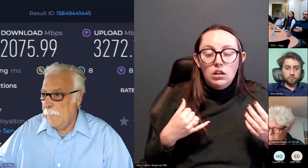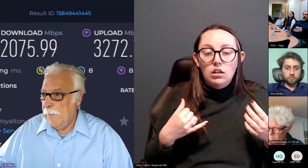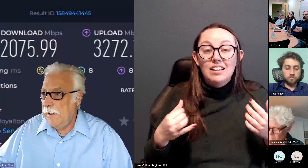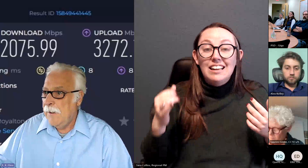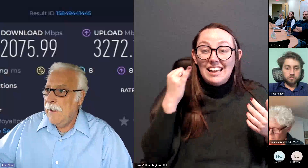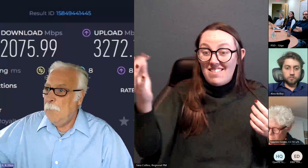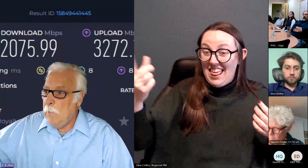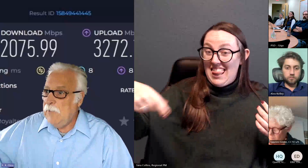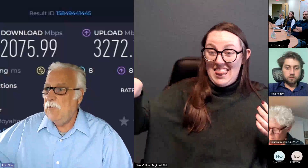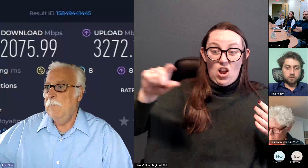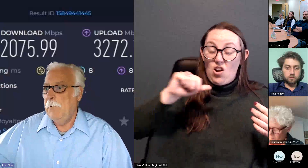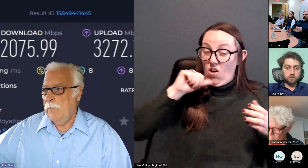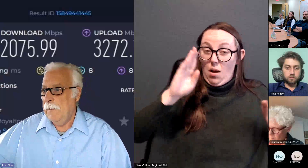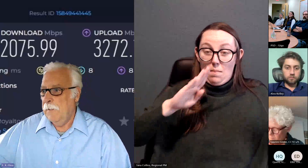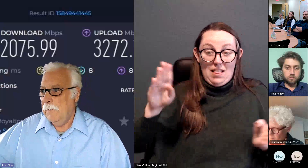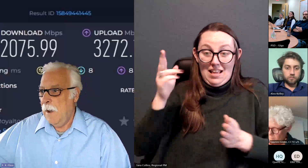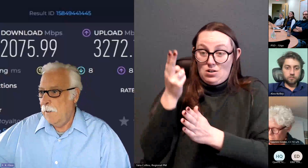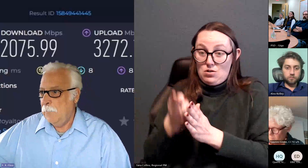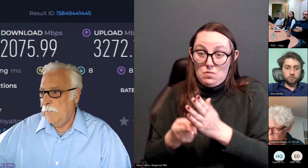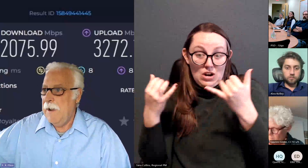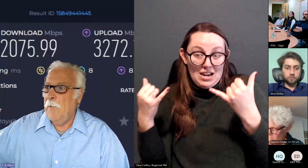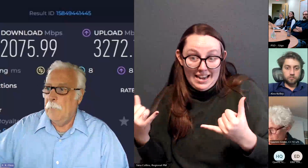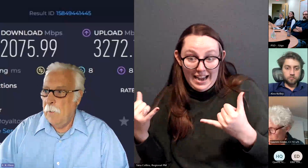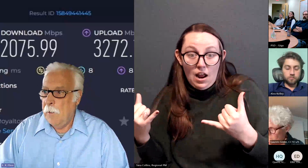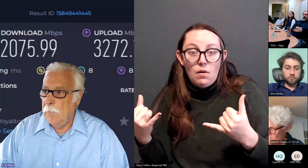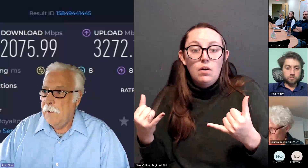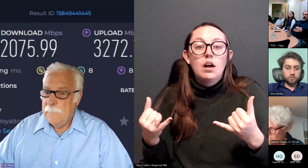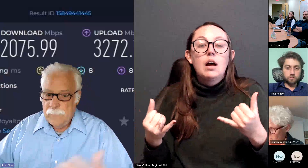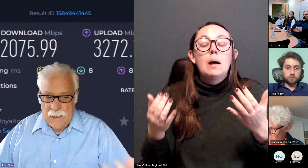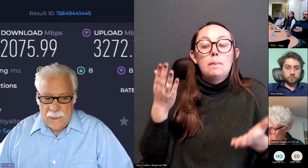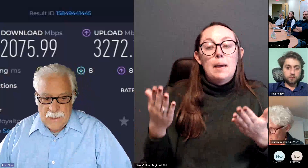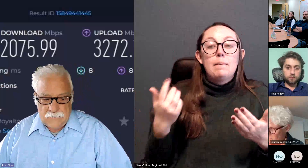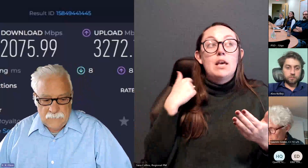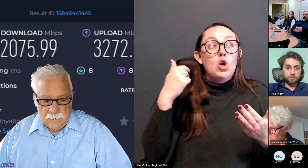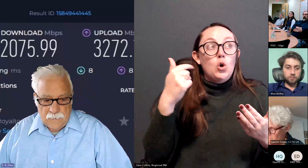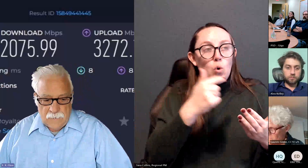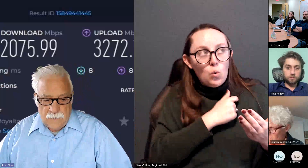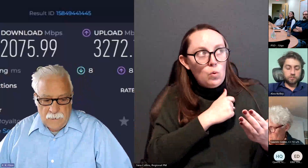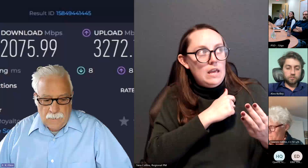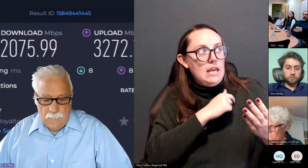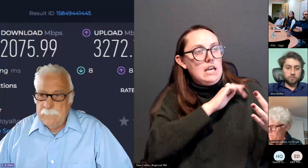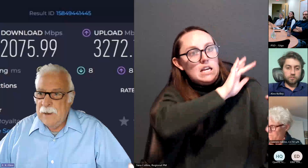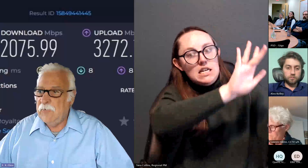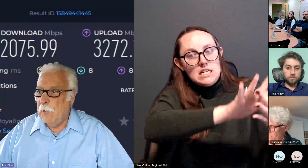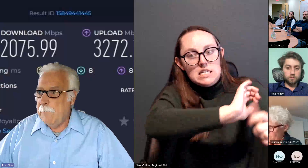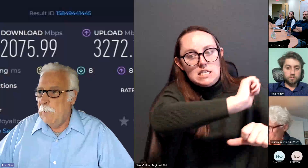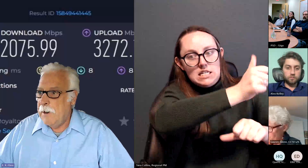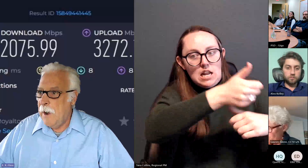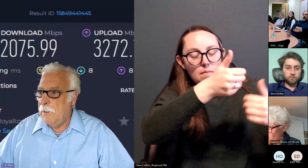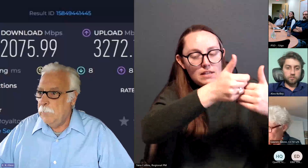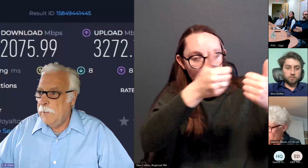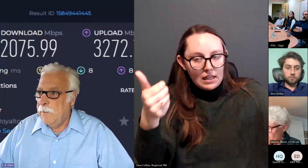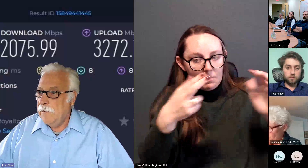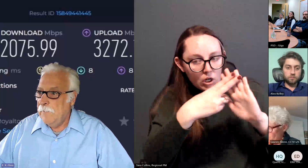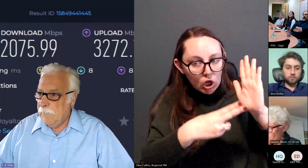contract with somebody, and we should put the conduit down the road and make sure we